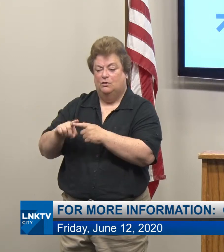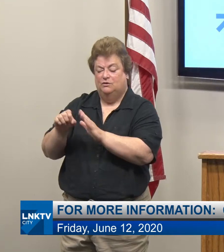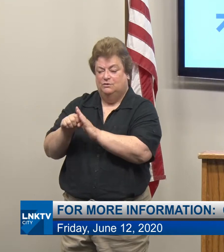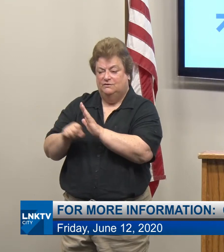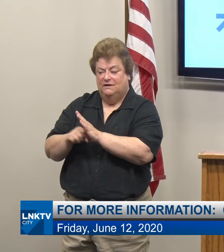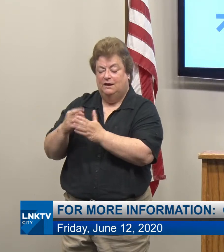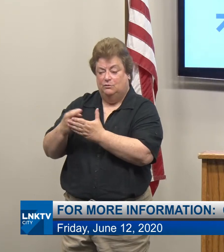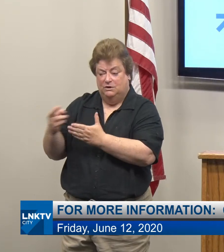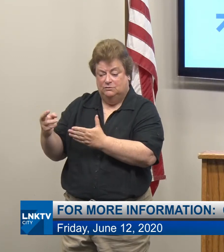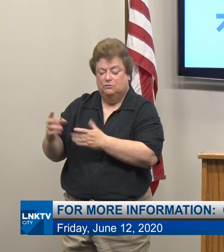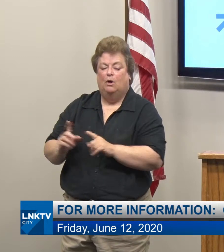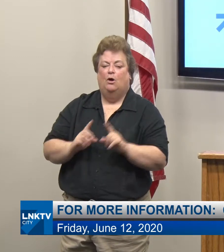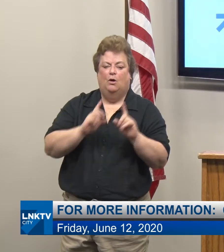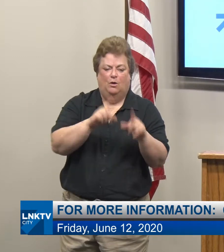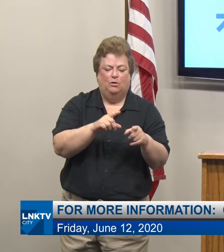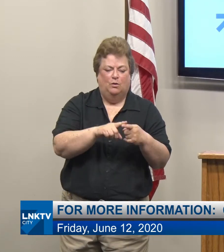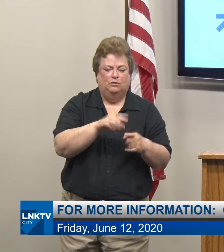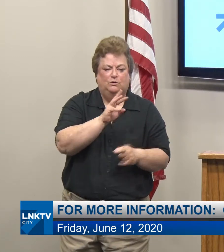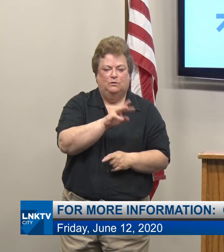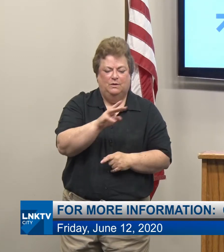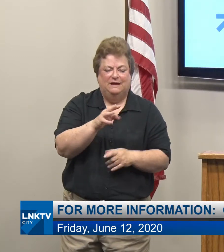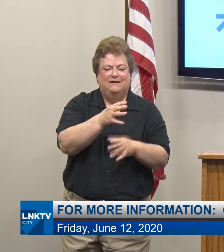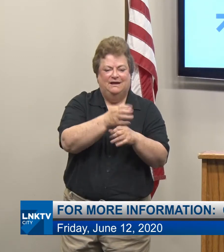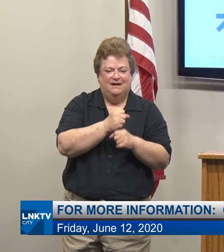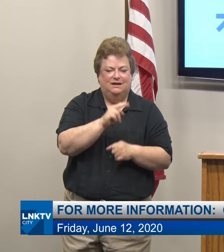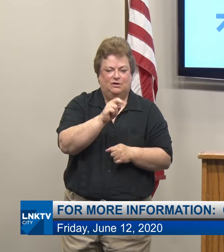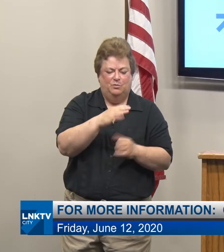resources, or you can go to the website